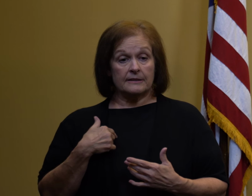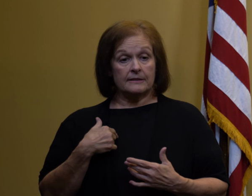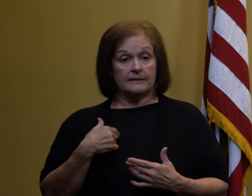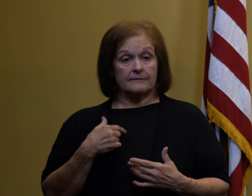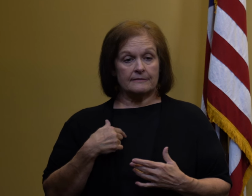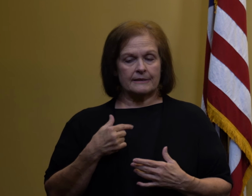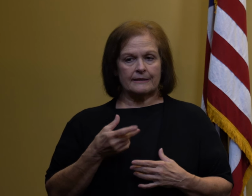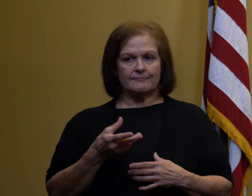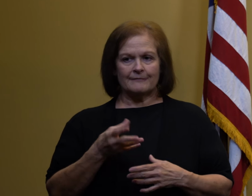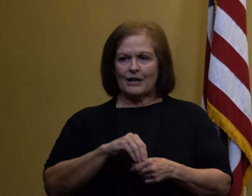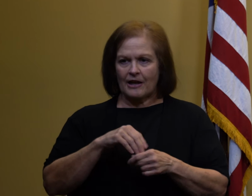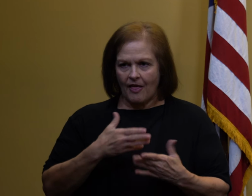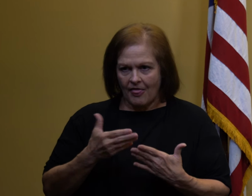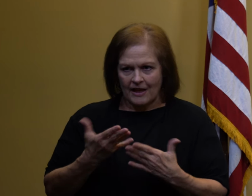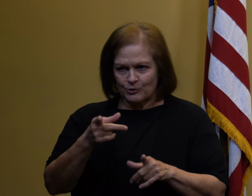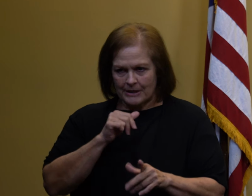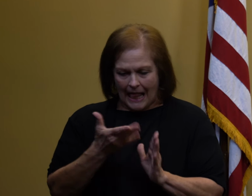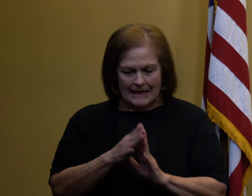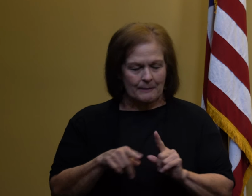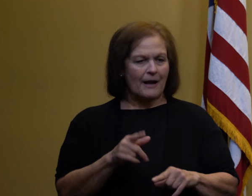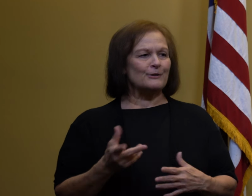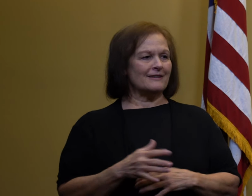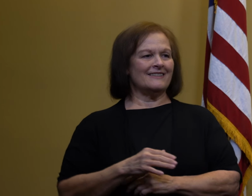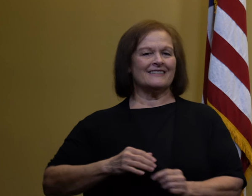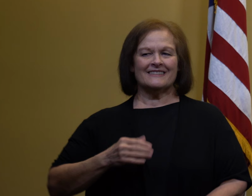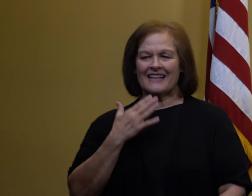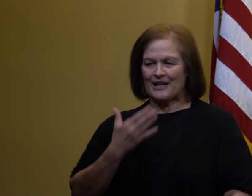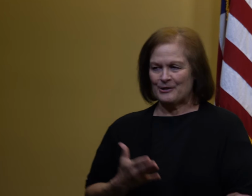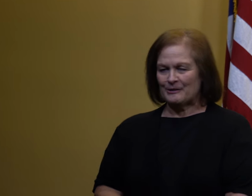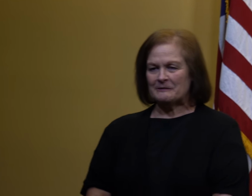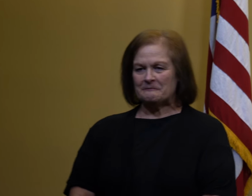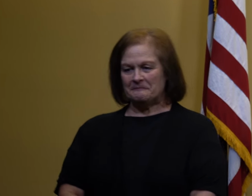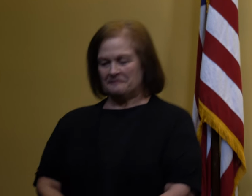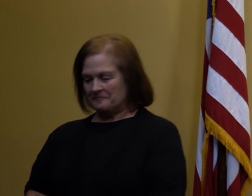other things that you didn't ask me. Thank you all. Thank you so much.